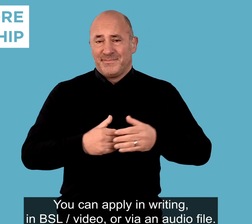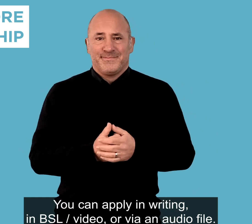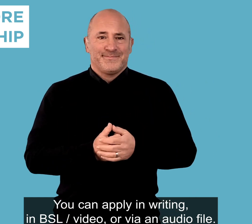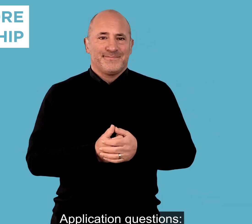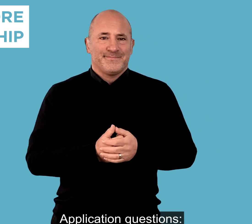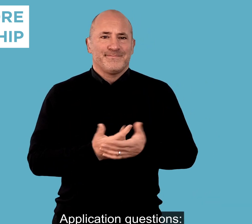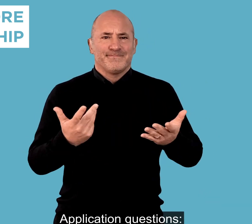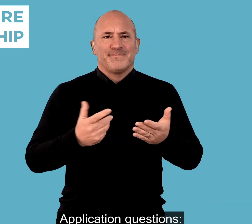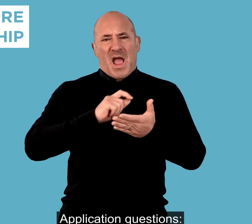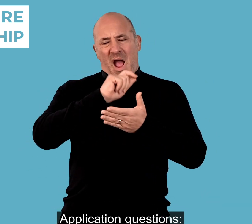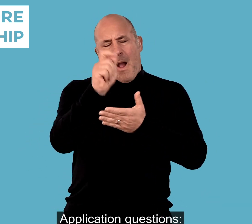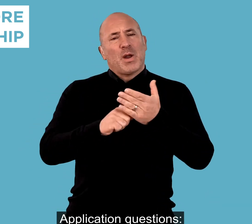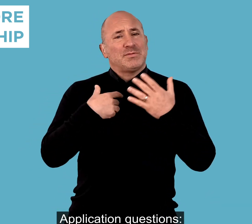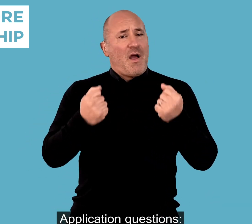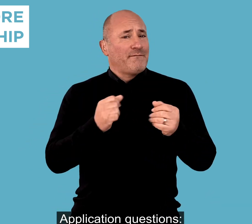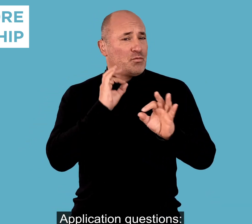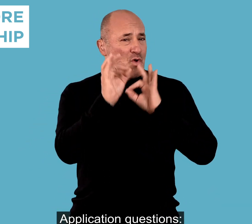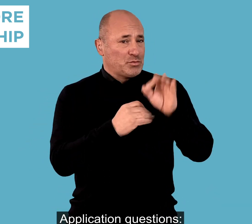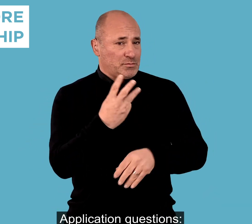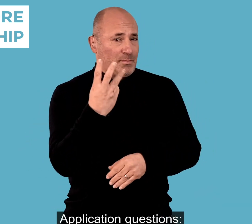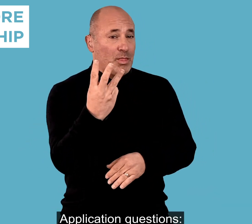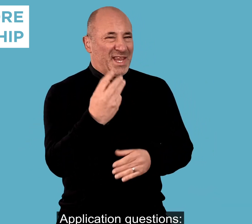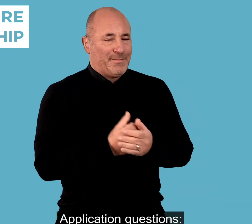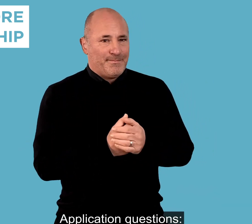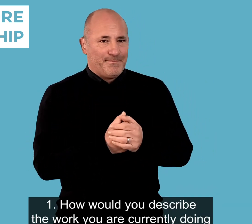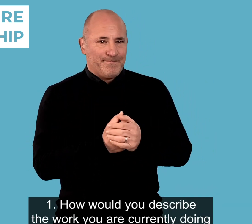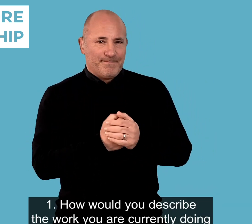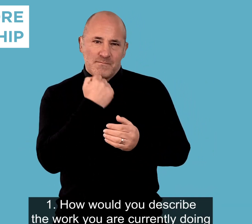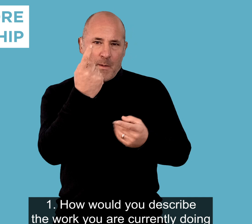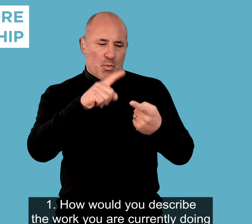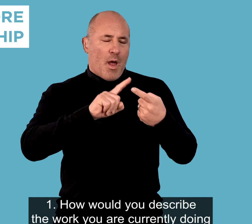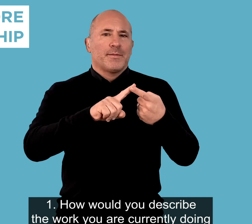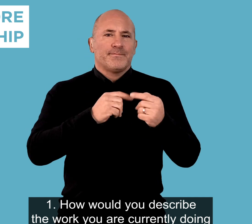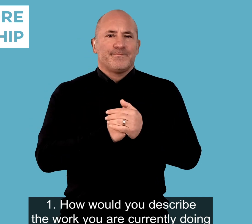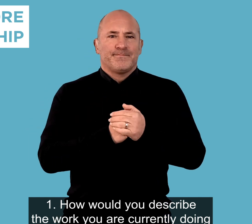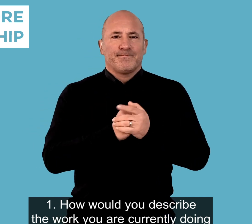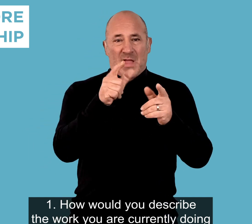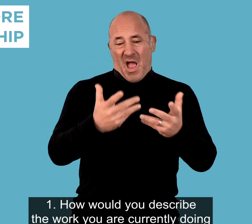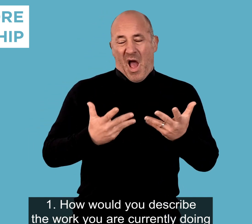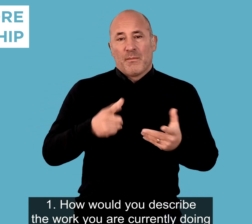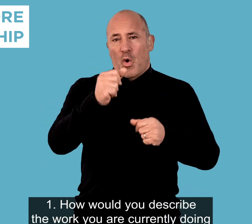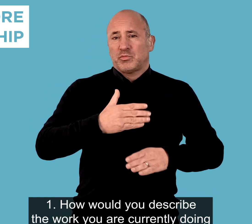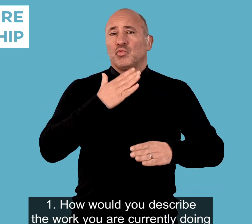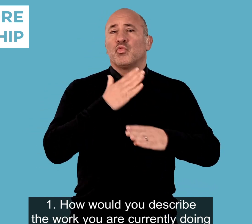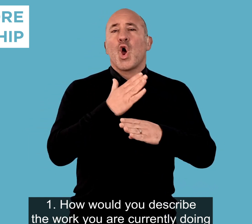Application Questions 1. How would you describe the work you are currently doing?